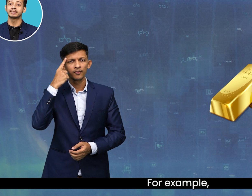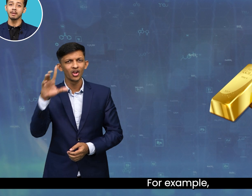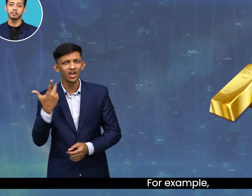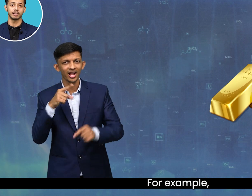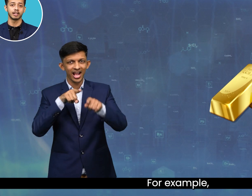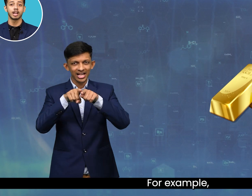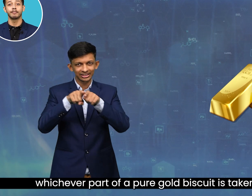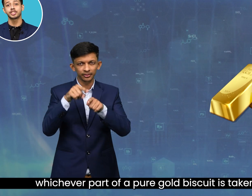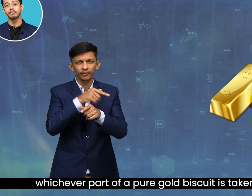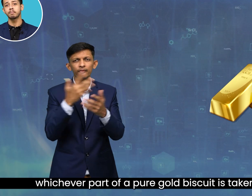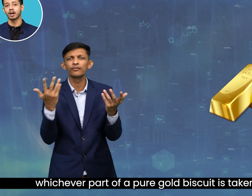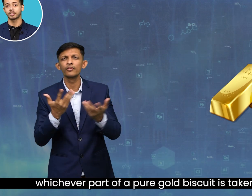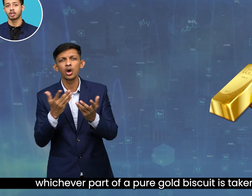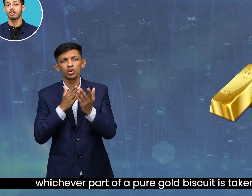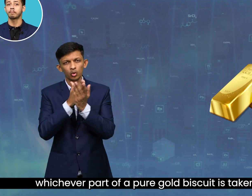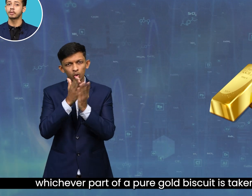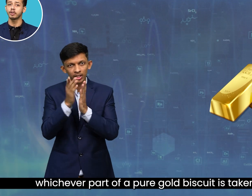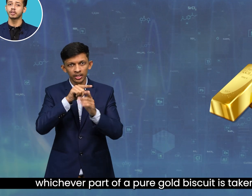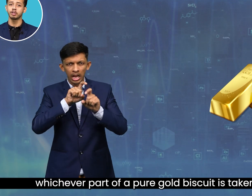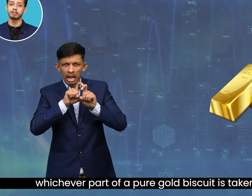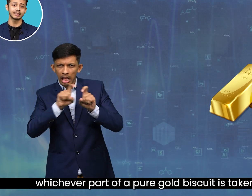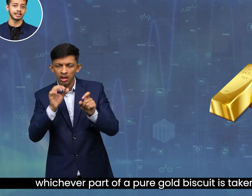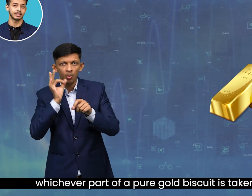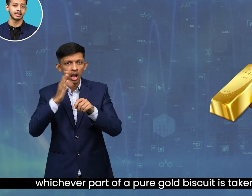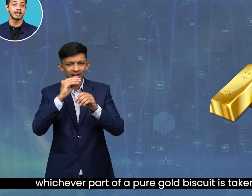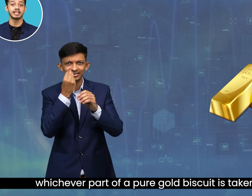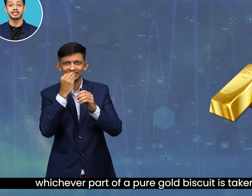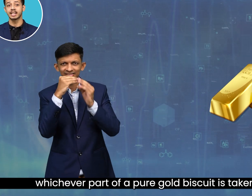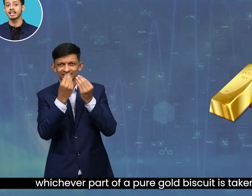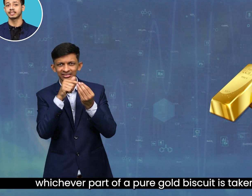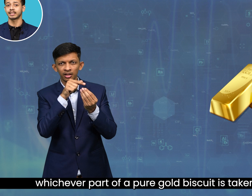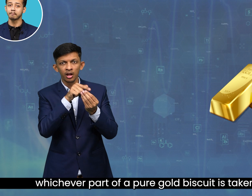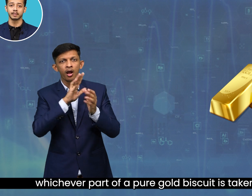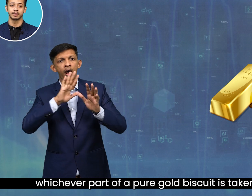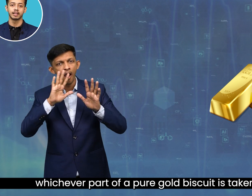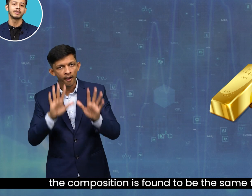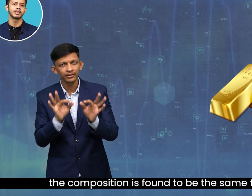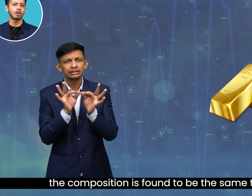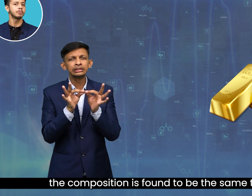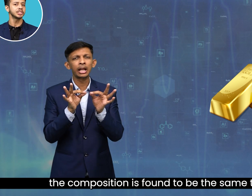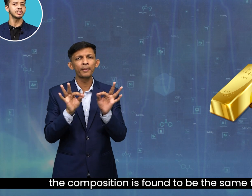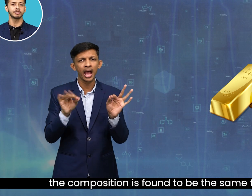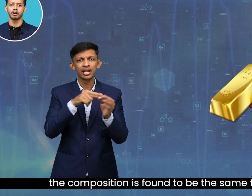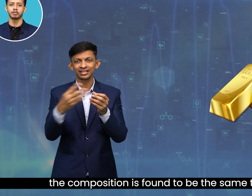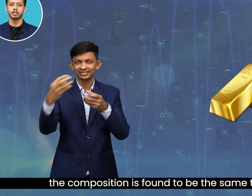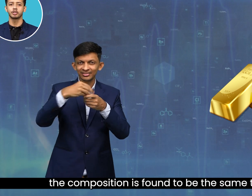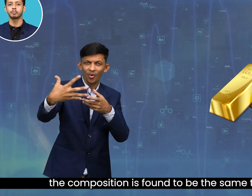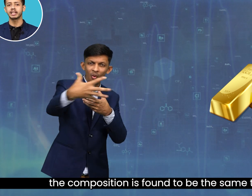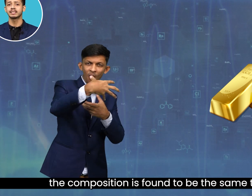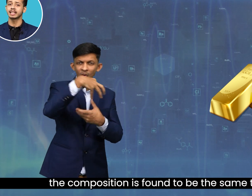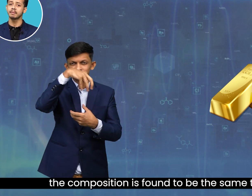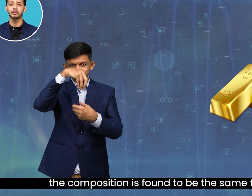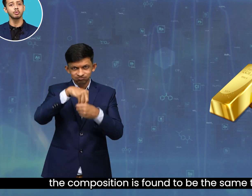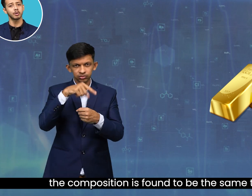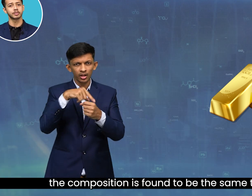For example, whichever part of a pure gold biscuit is taken as a sample, the composition is found to